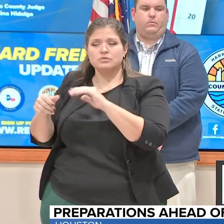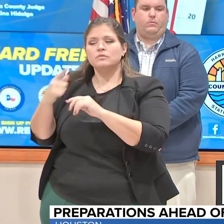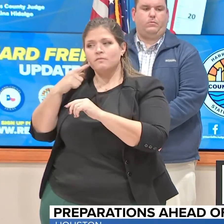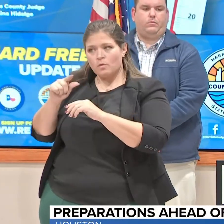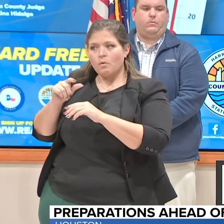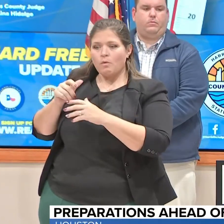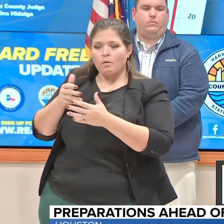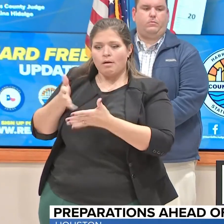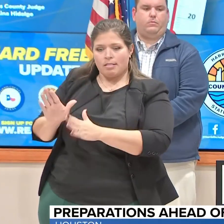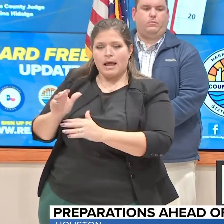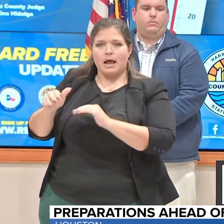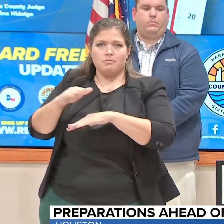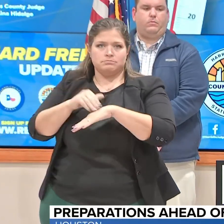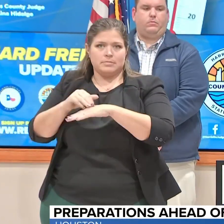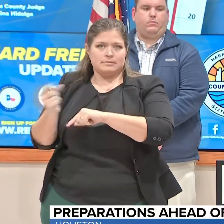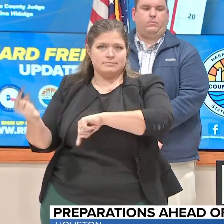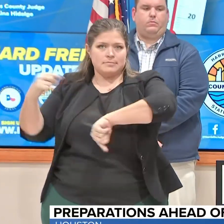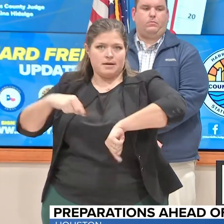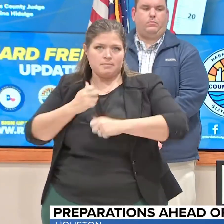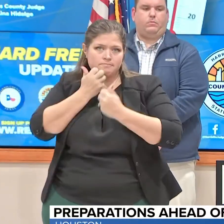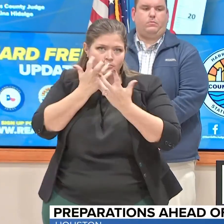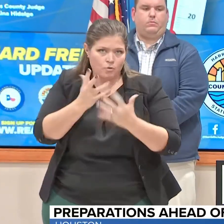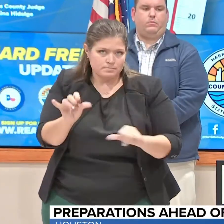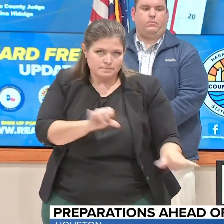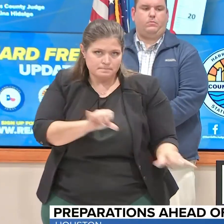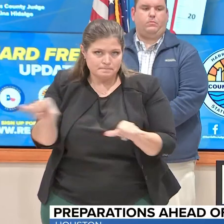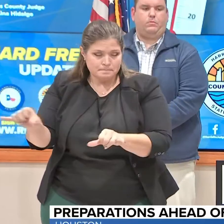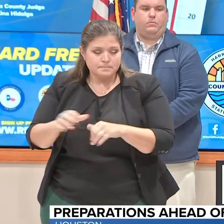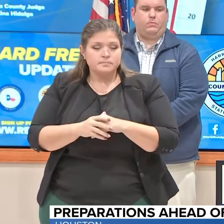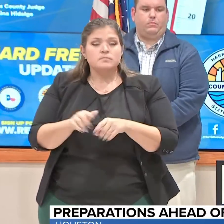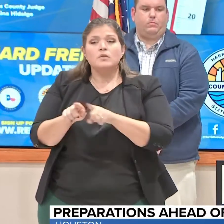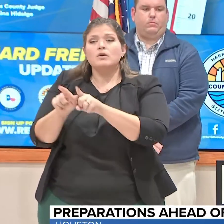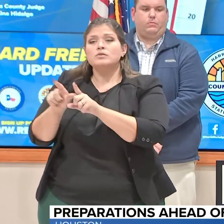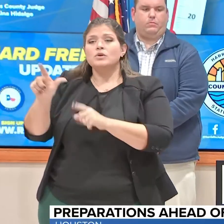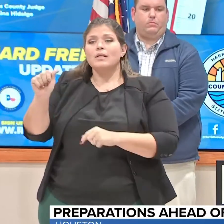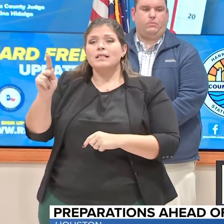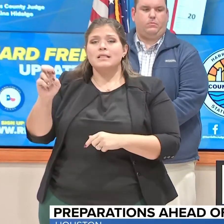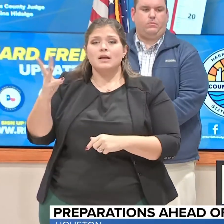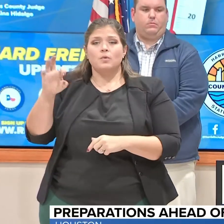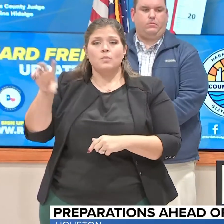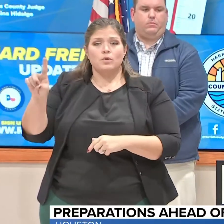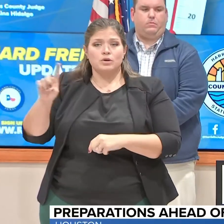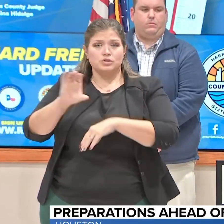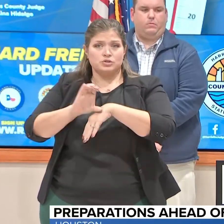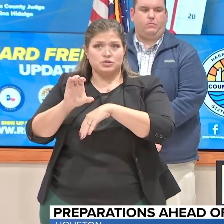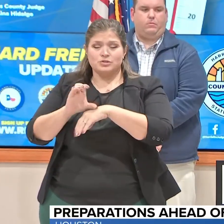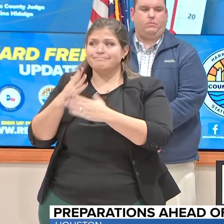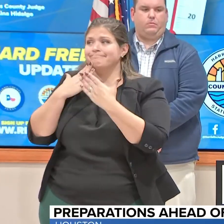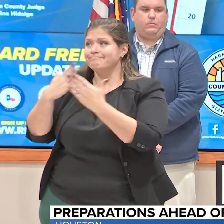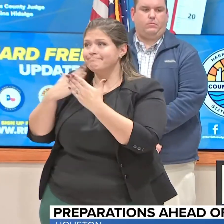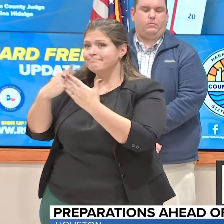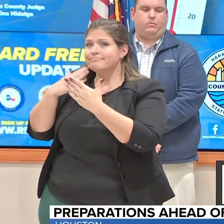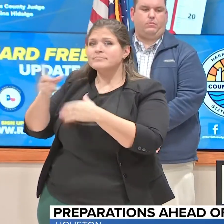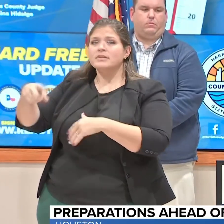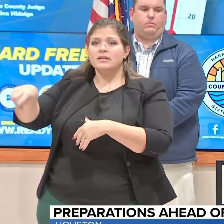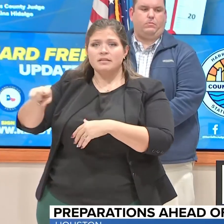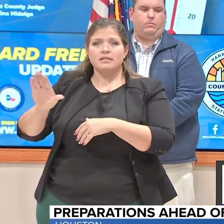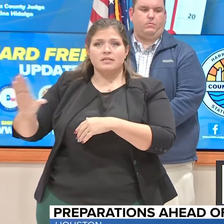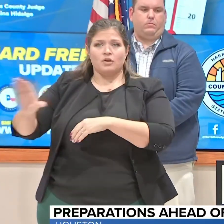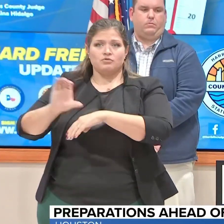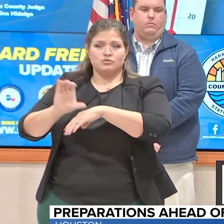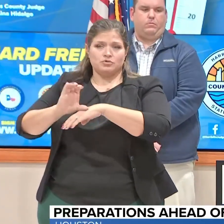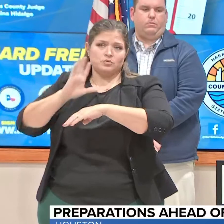their pets. Let me also say, and I do want to thank Lakewood Church because they're also making the